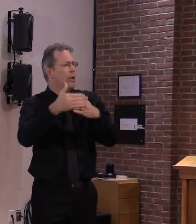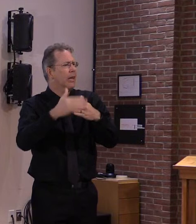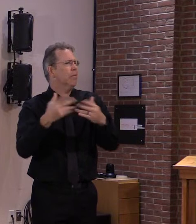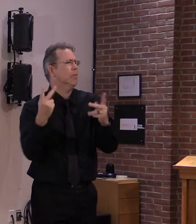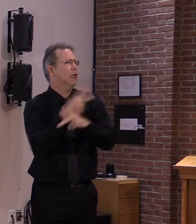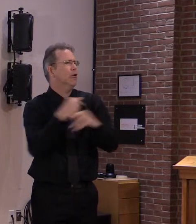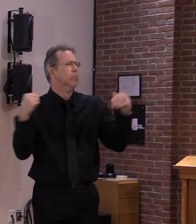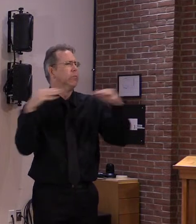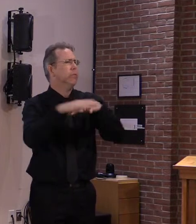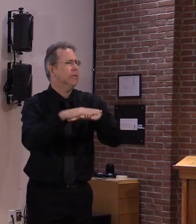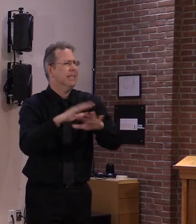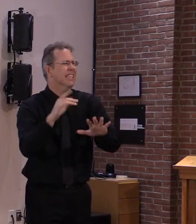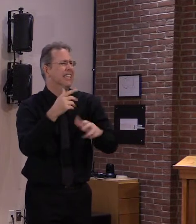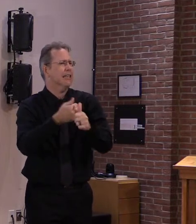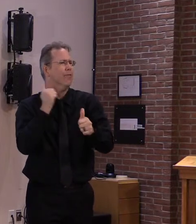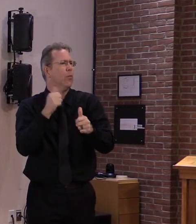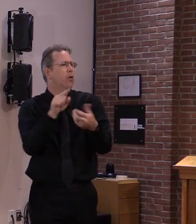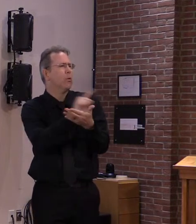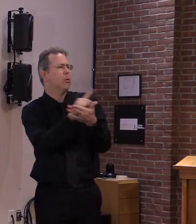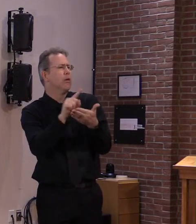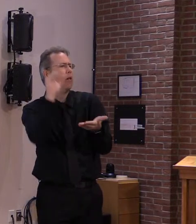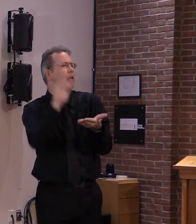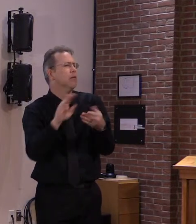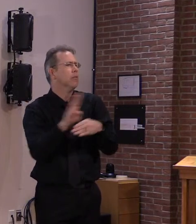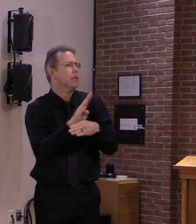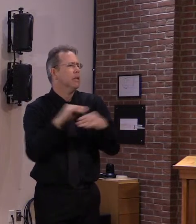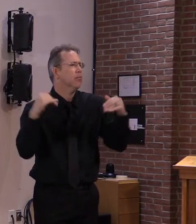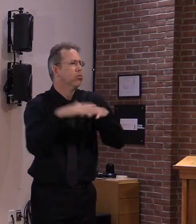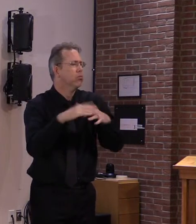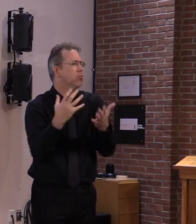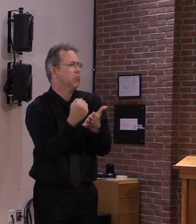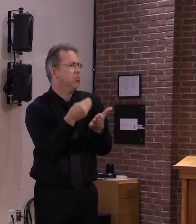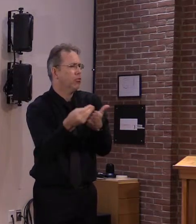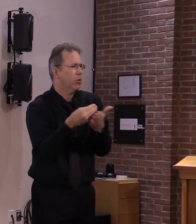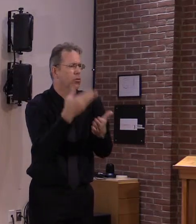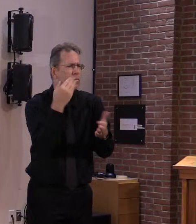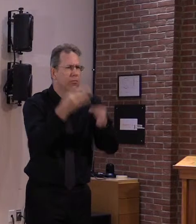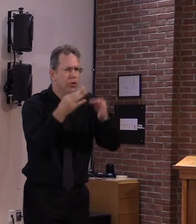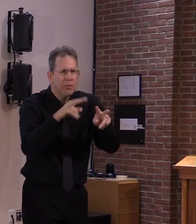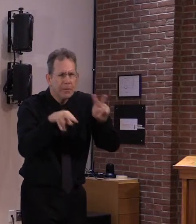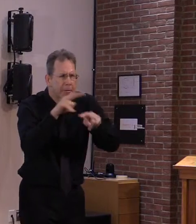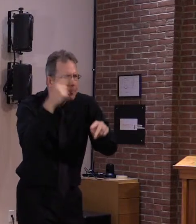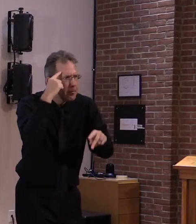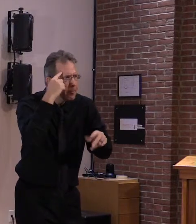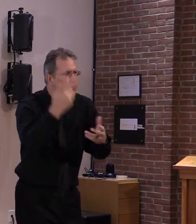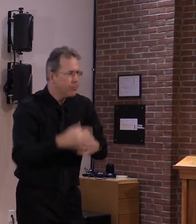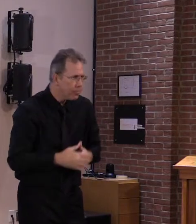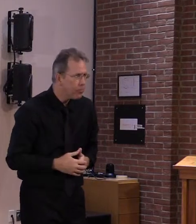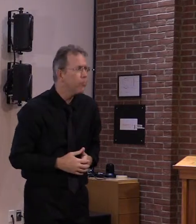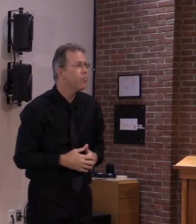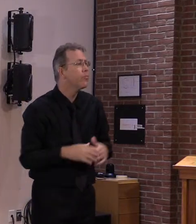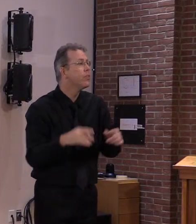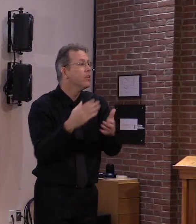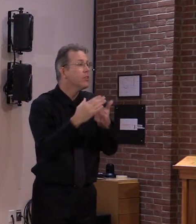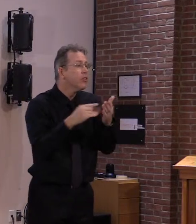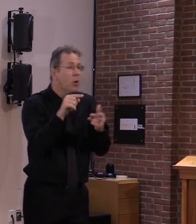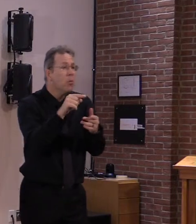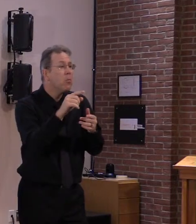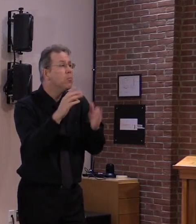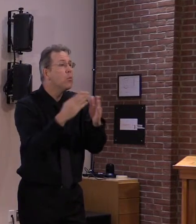recent skilled nursing facility to have an outbreak is Elderwood in Burlington, where included in yesterday's